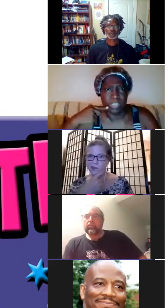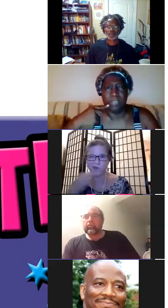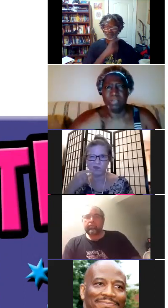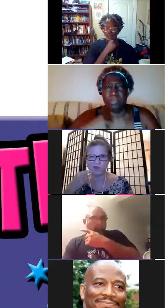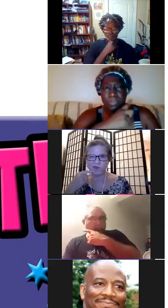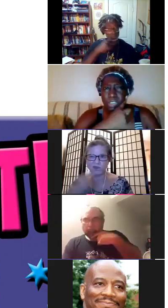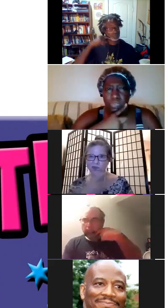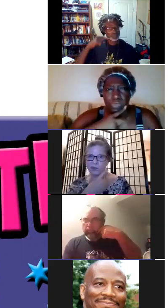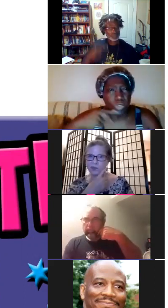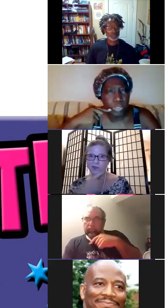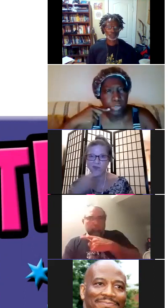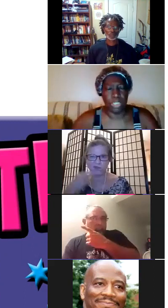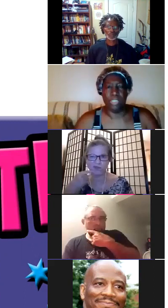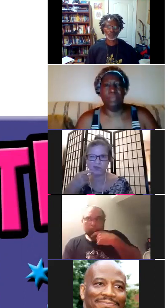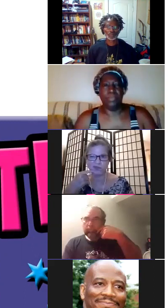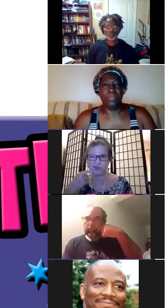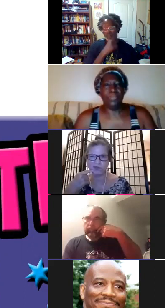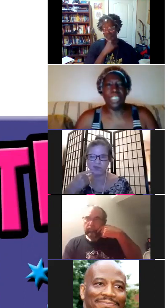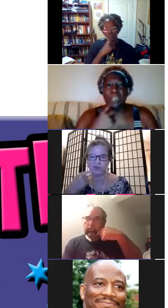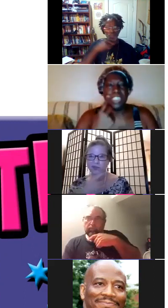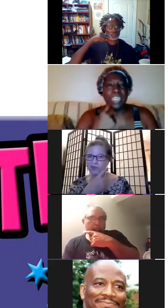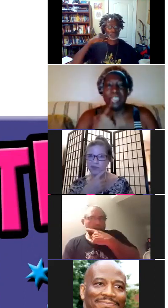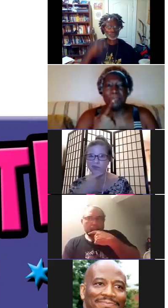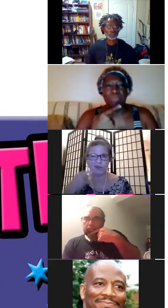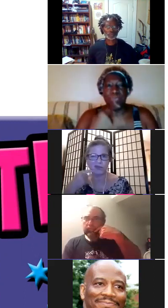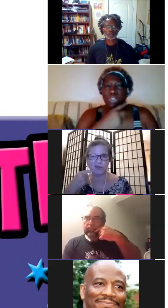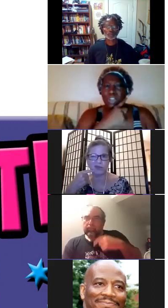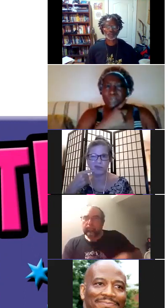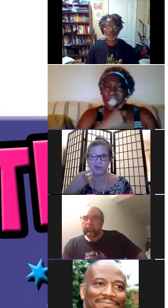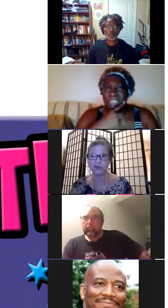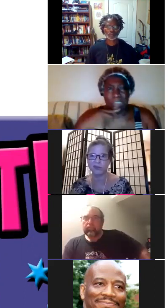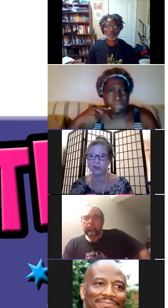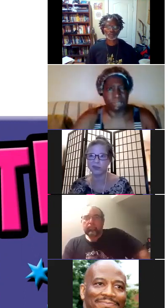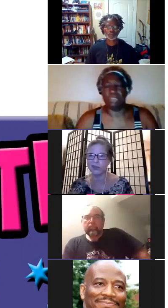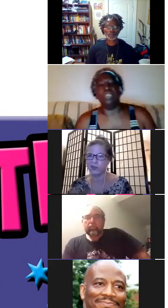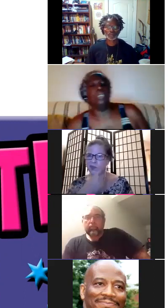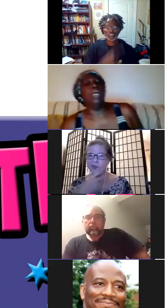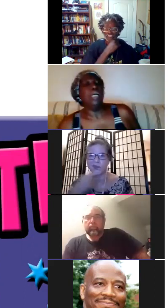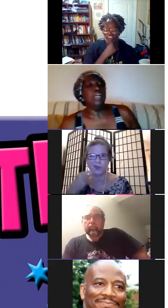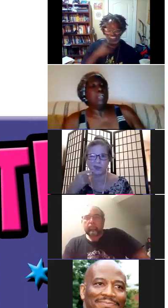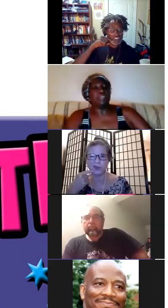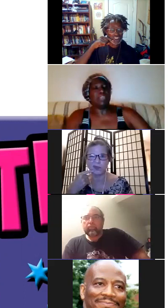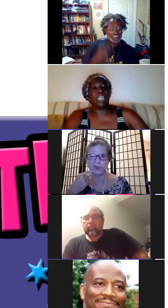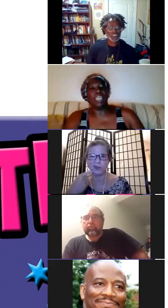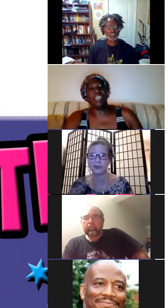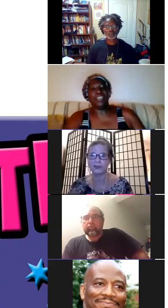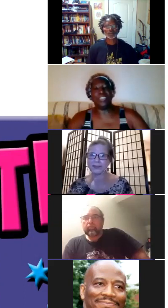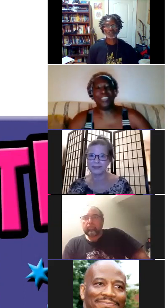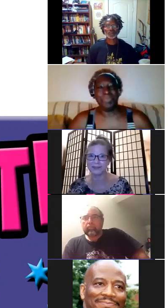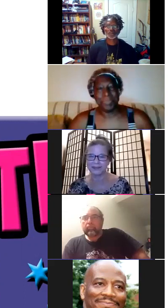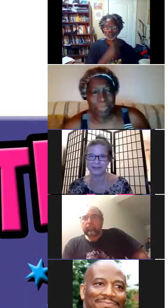rude. Rude. If you said something rude or foul.